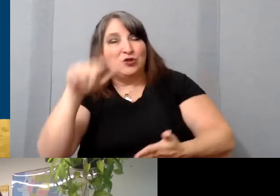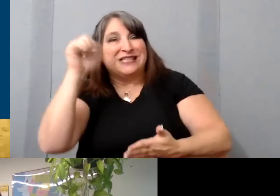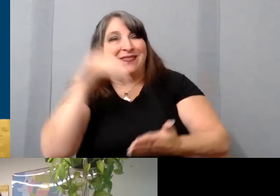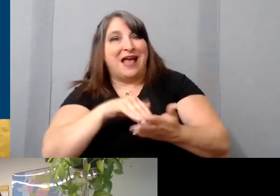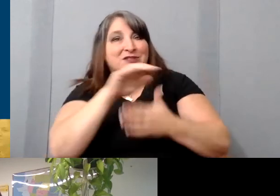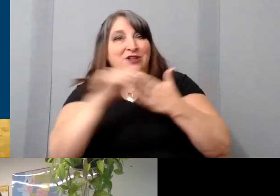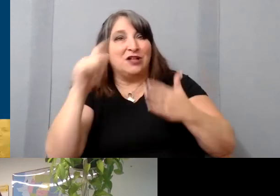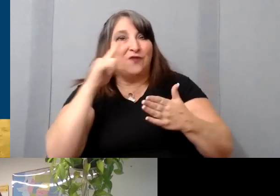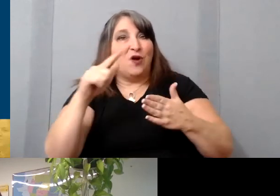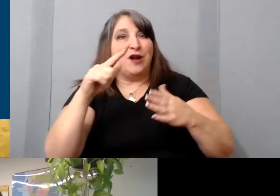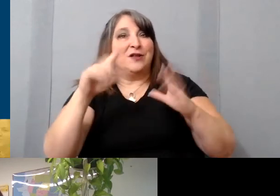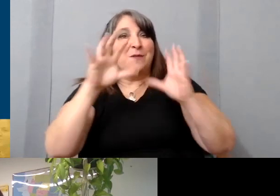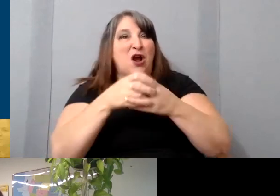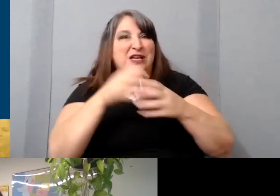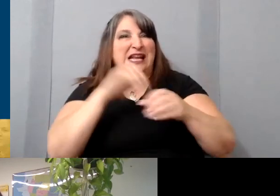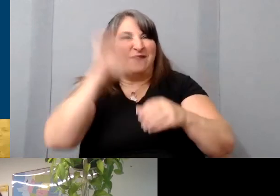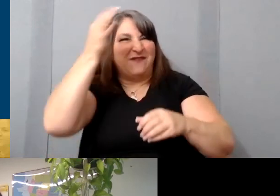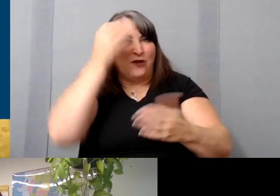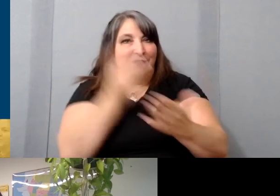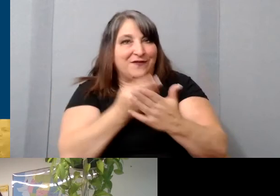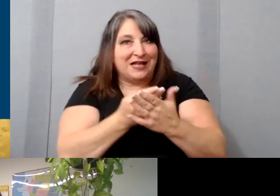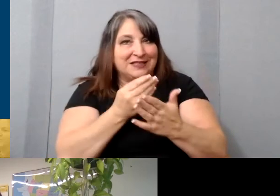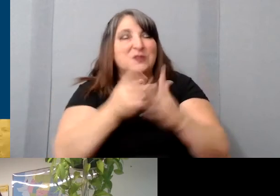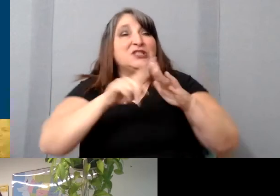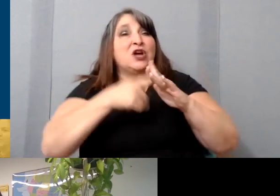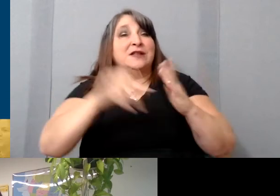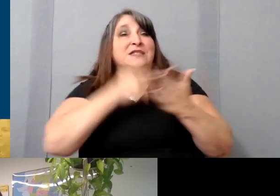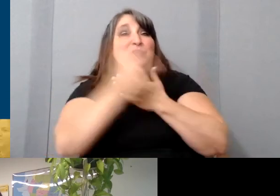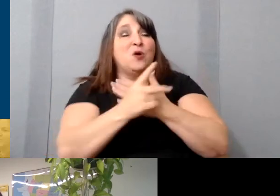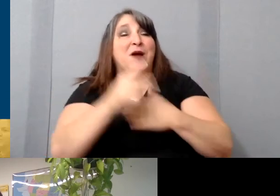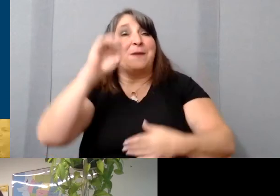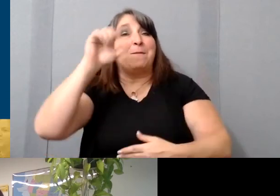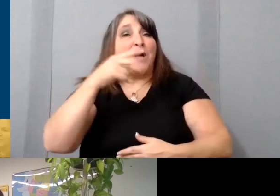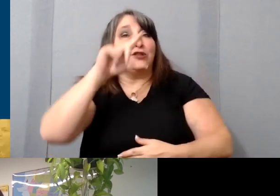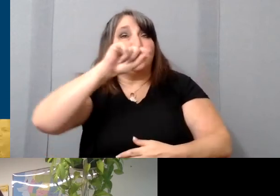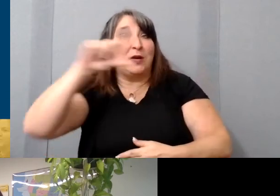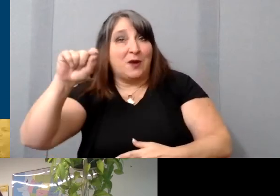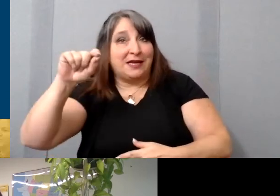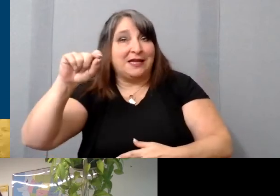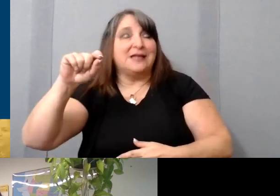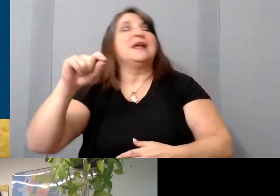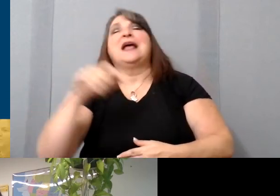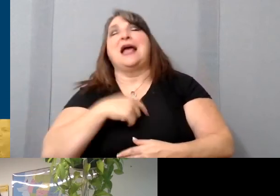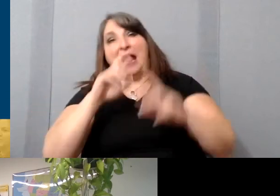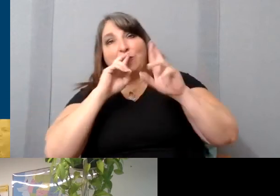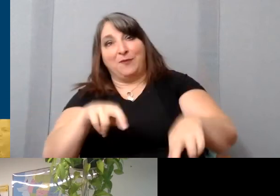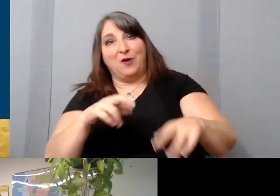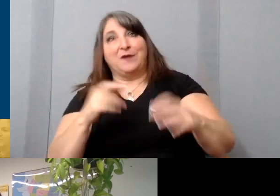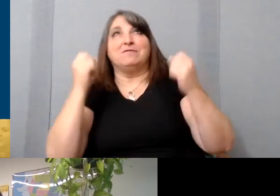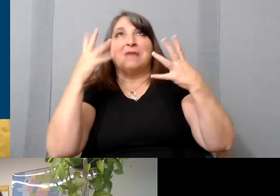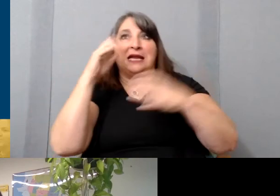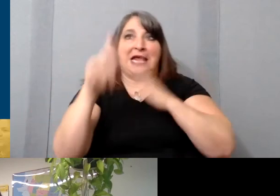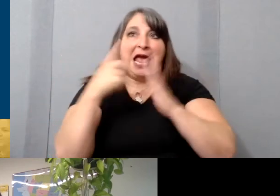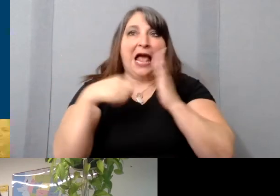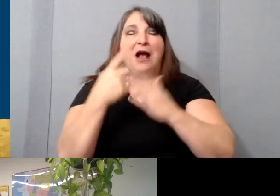for the party in federal funds. We launched this program in March of 2020, and I'm happy to report that after countless hours of